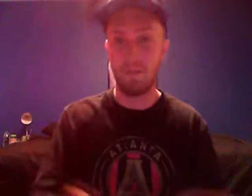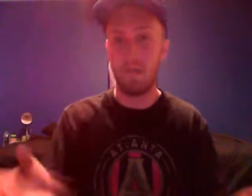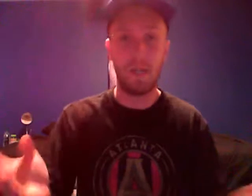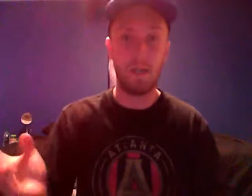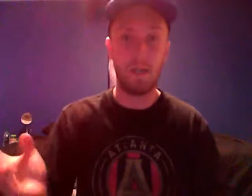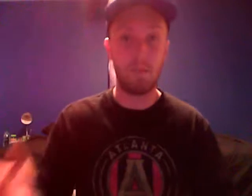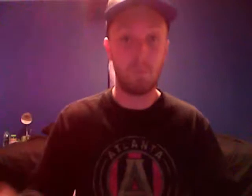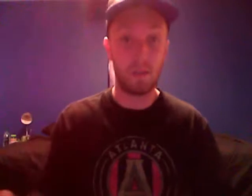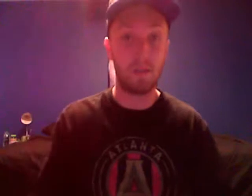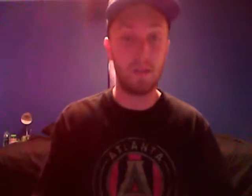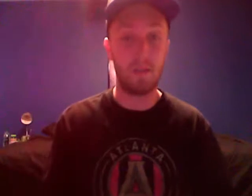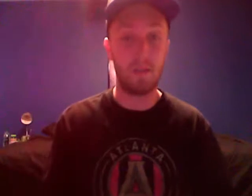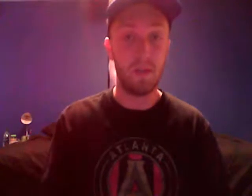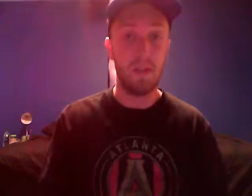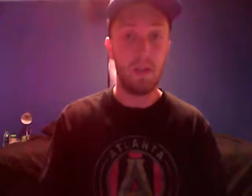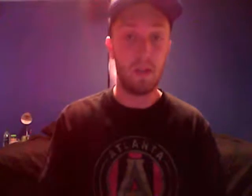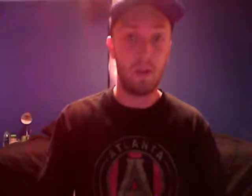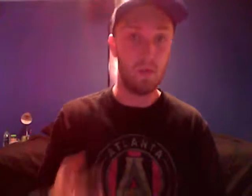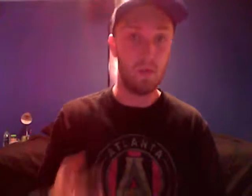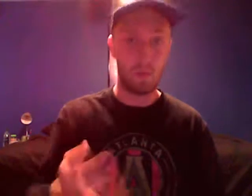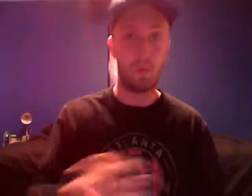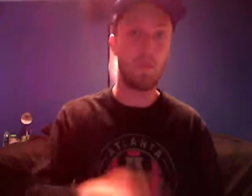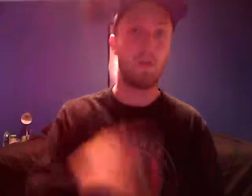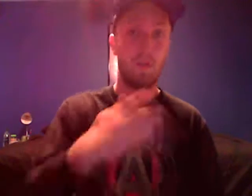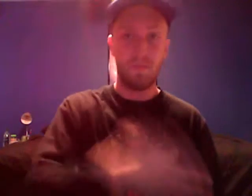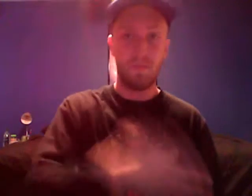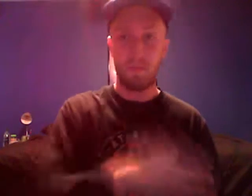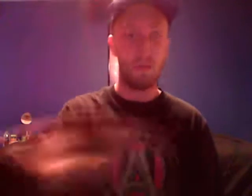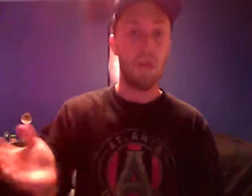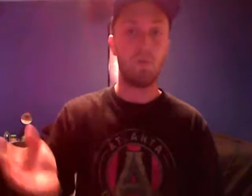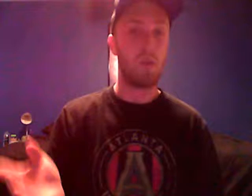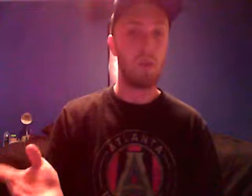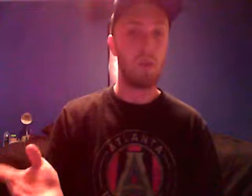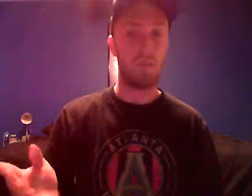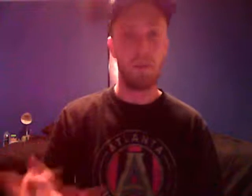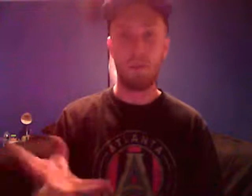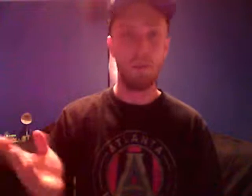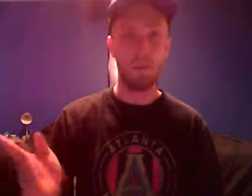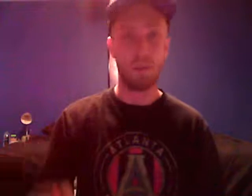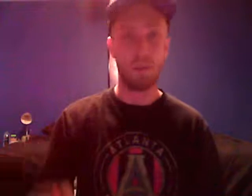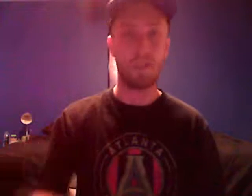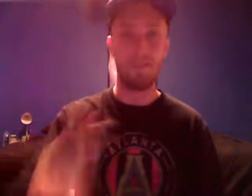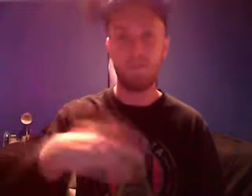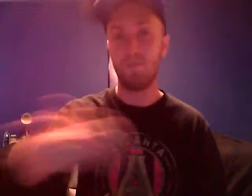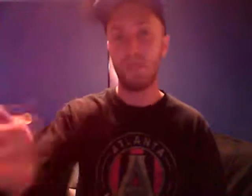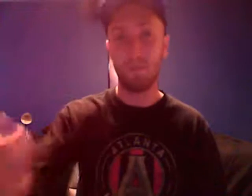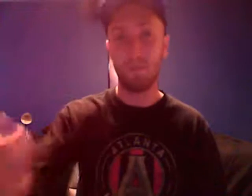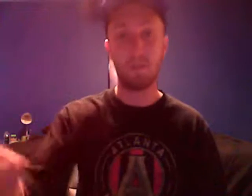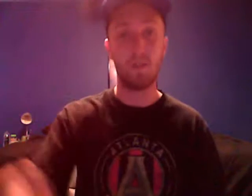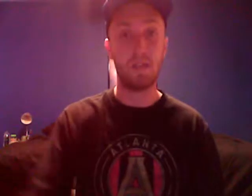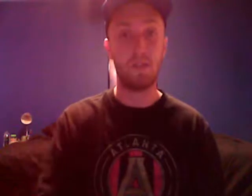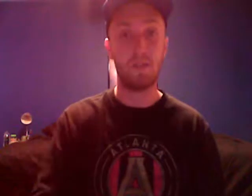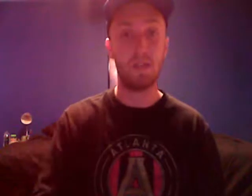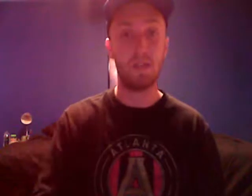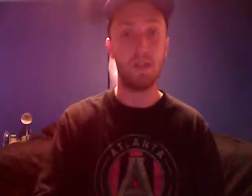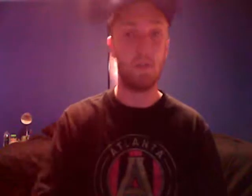He made a pretty good save. It was a corner, header wide open, nobody's marking. He makes a good save off the line.